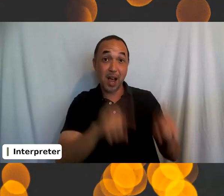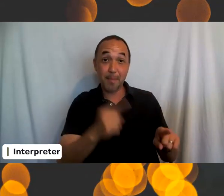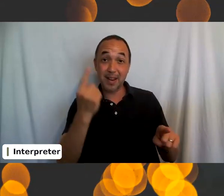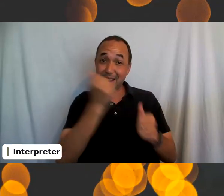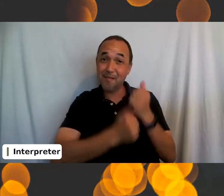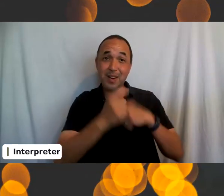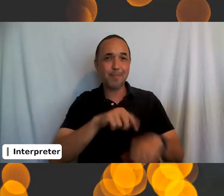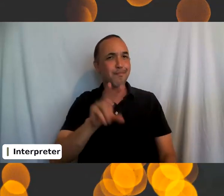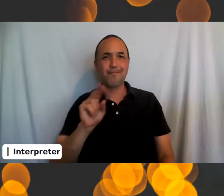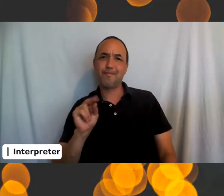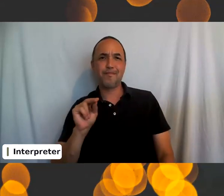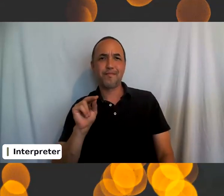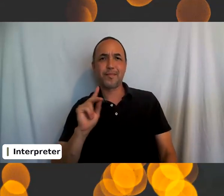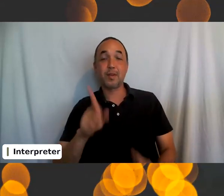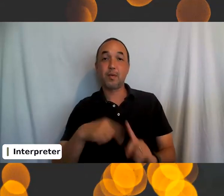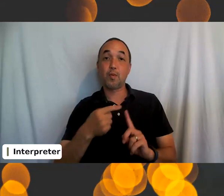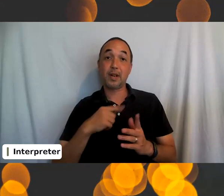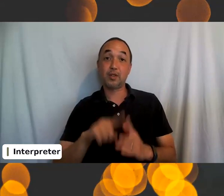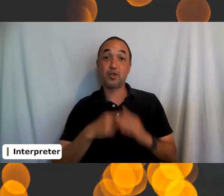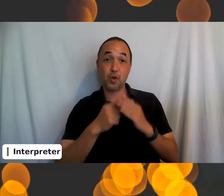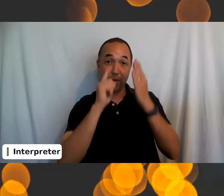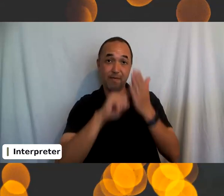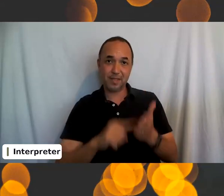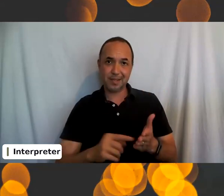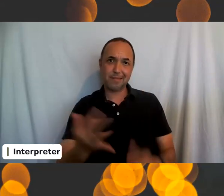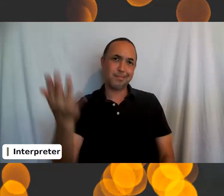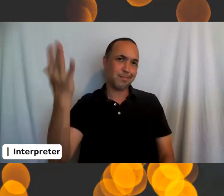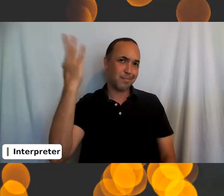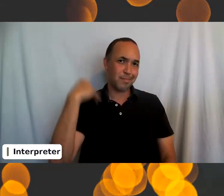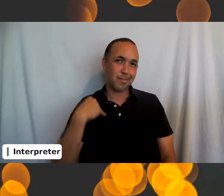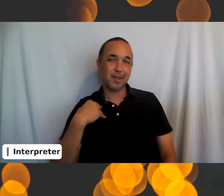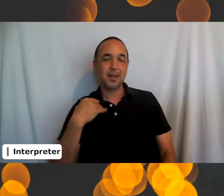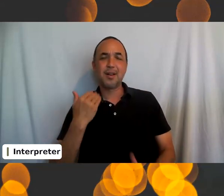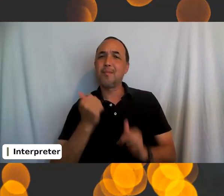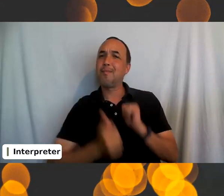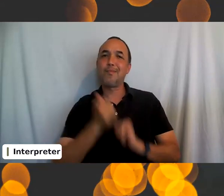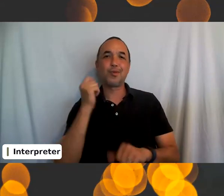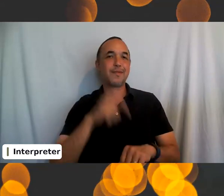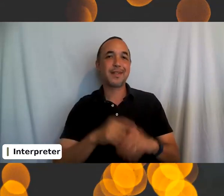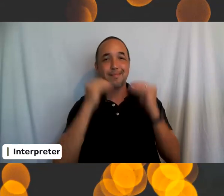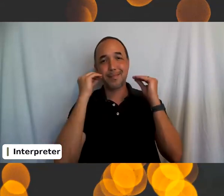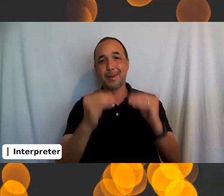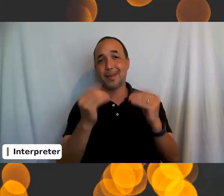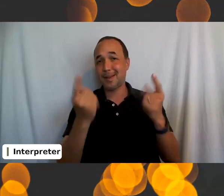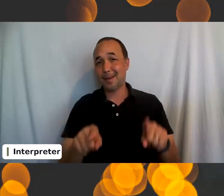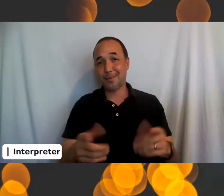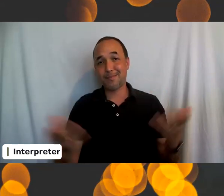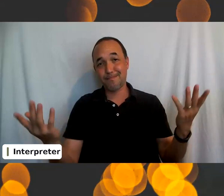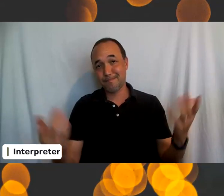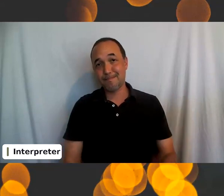years and years ago, I mean, most of the time, not a whole lot happened. So